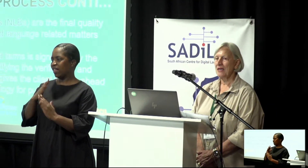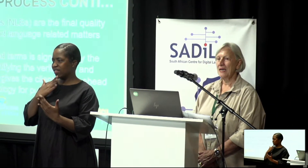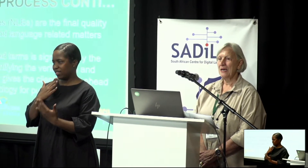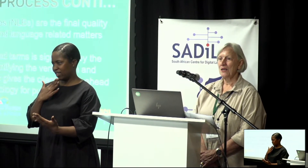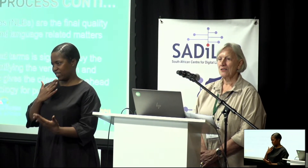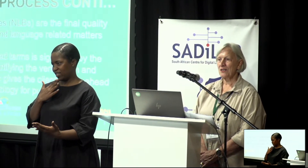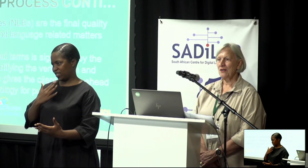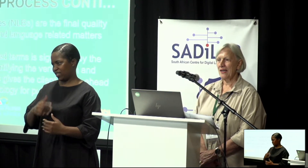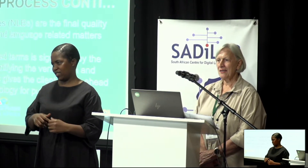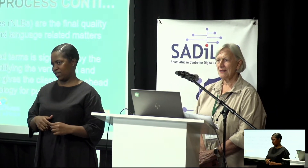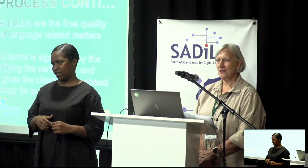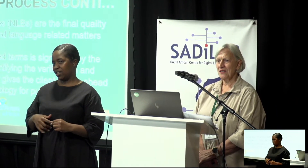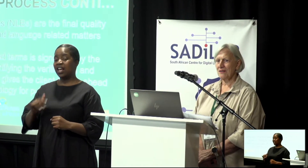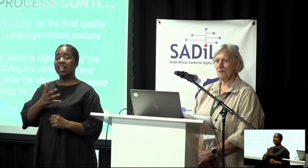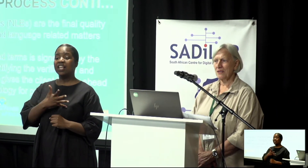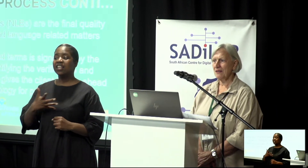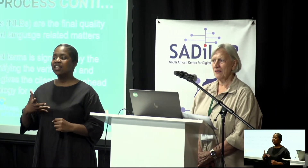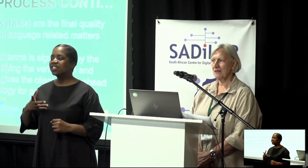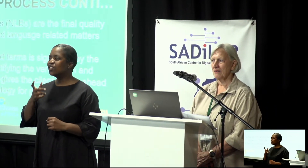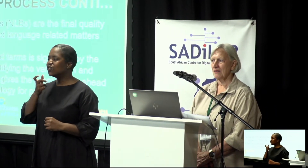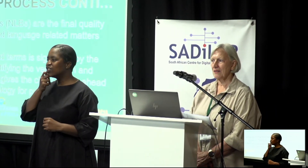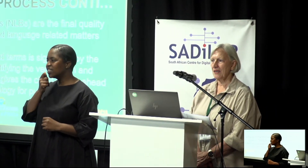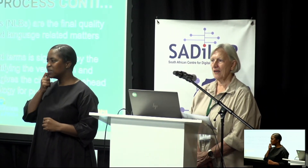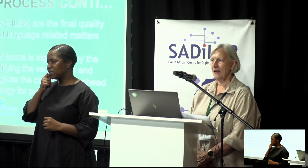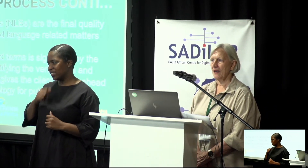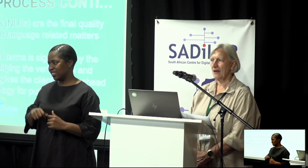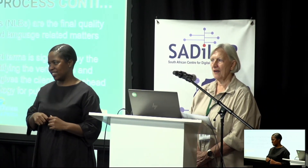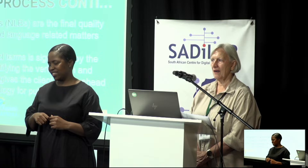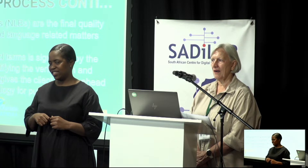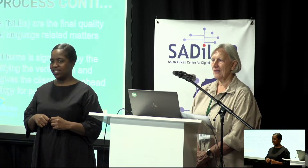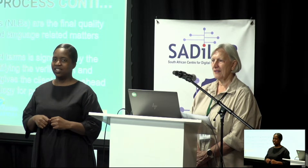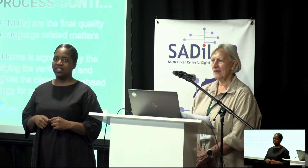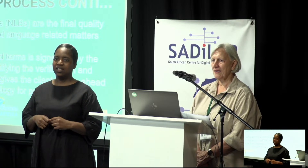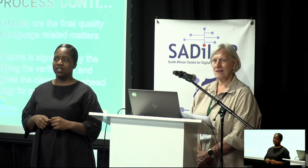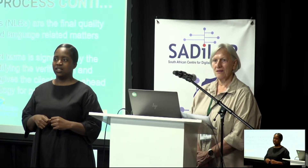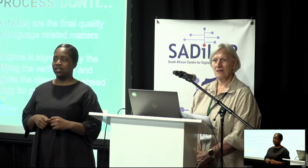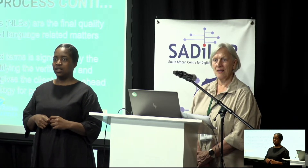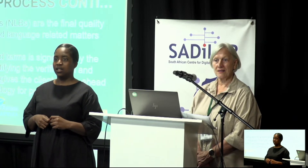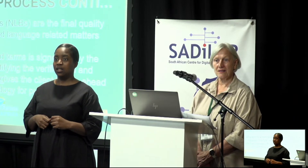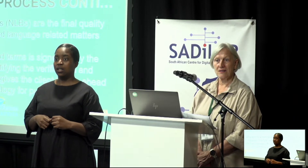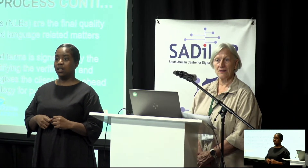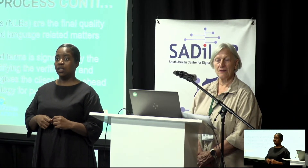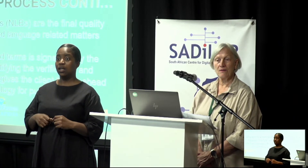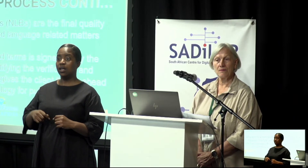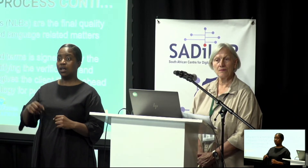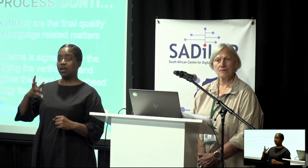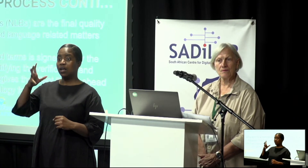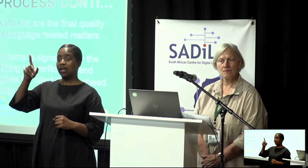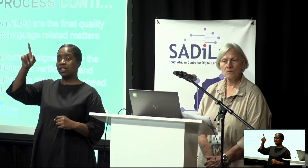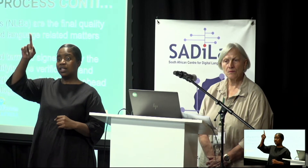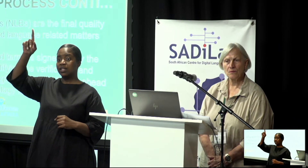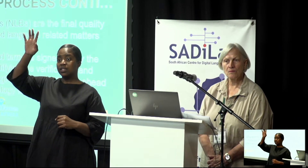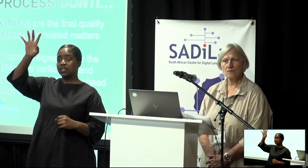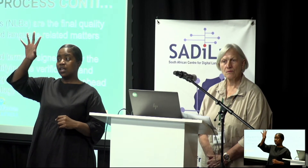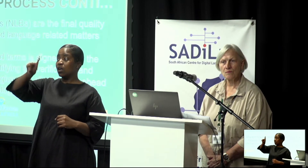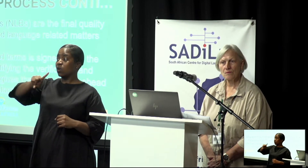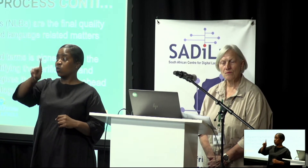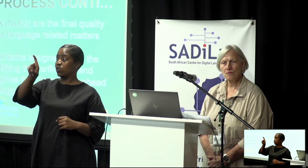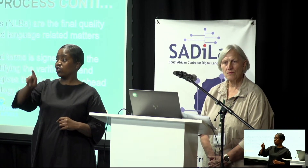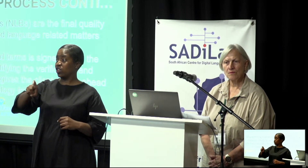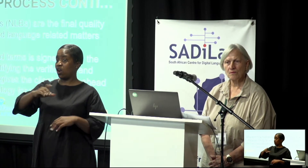you. So, ladies and gentlemen, I Prof, think... Yes. Sorry, there is a